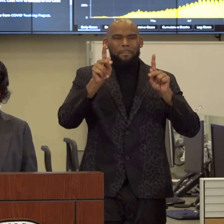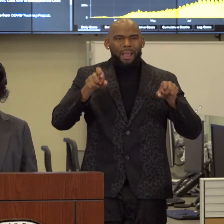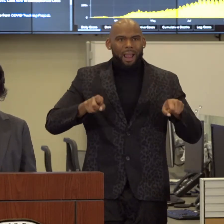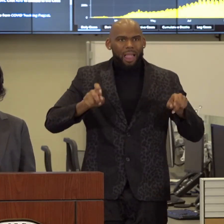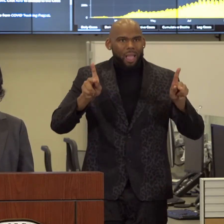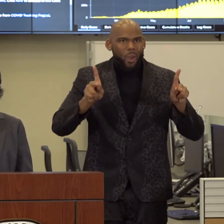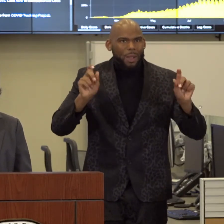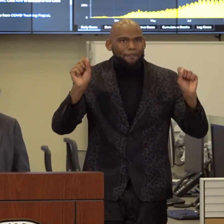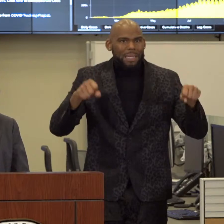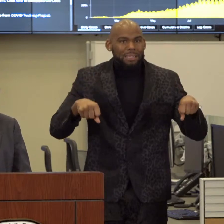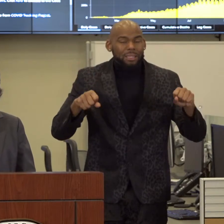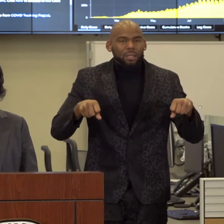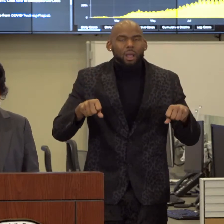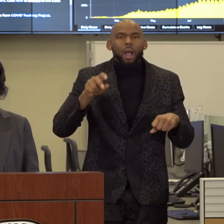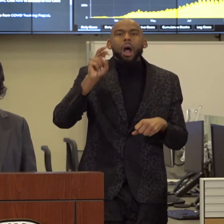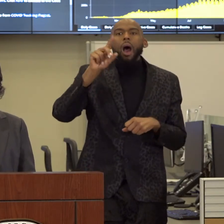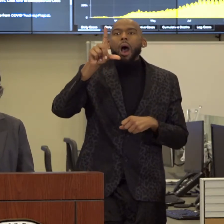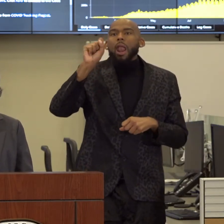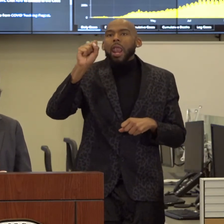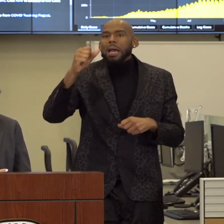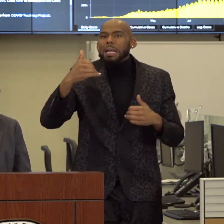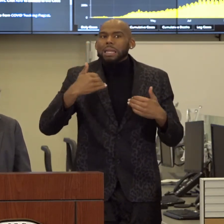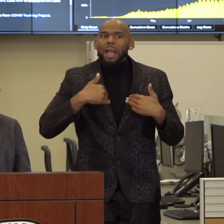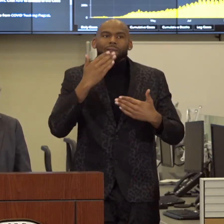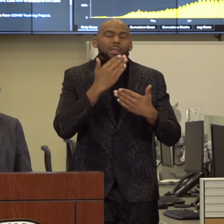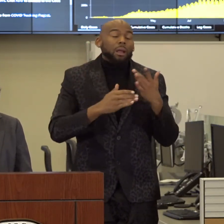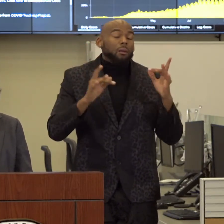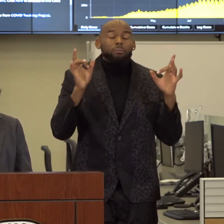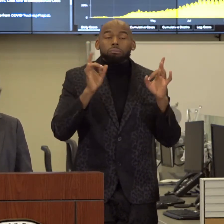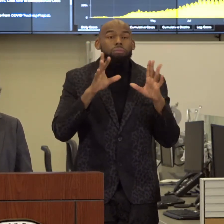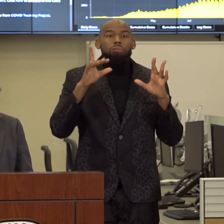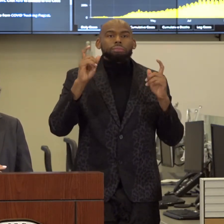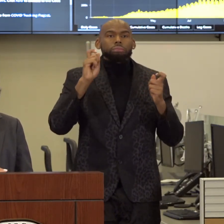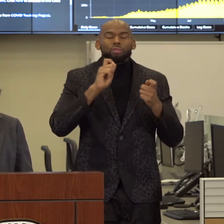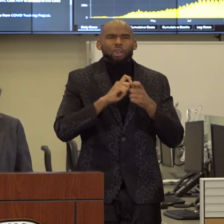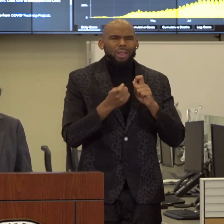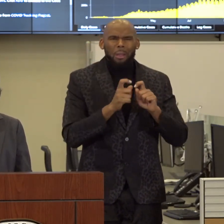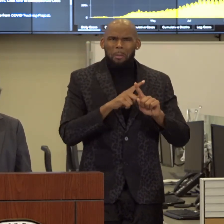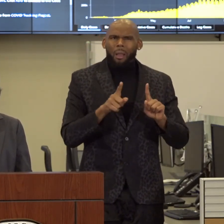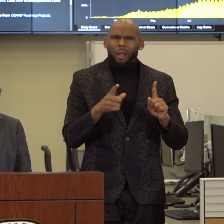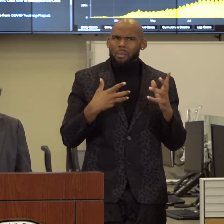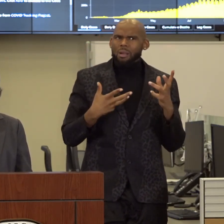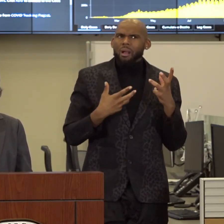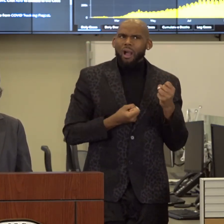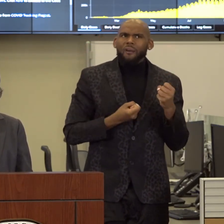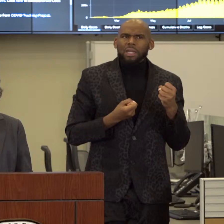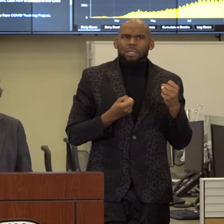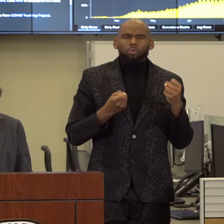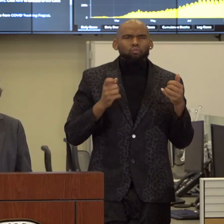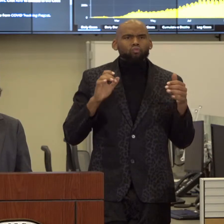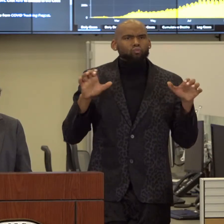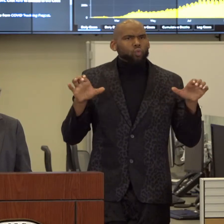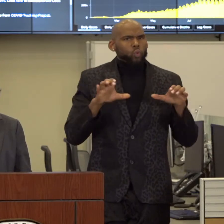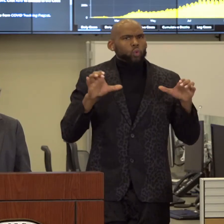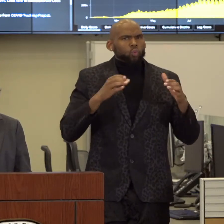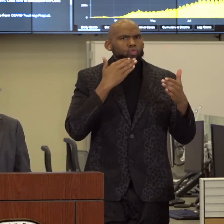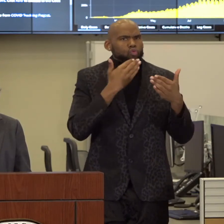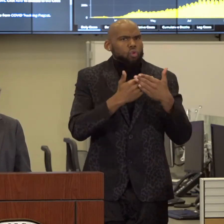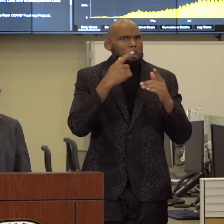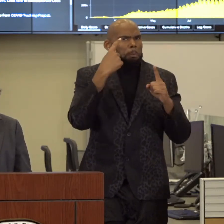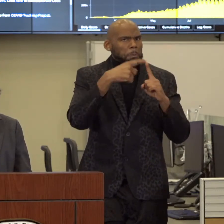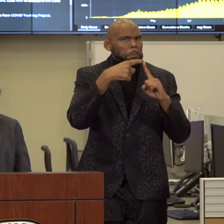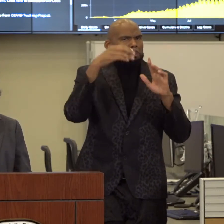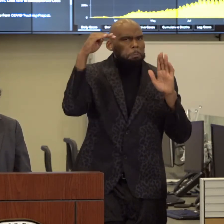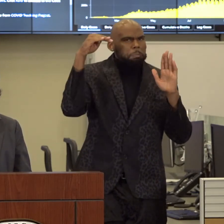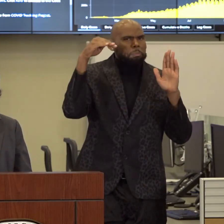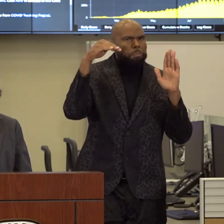is unless, of course, there's some dramatic and unexpected change, but we are really confident that it is heading in the right direction. We are seeing incrementally over the last